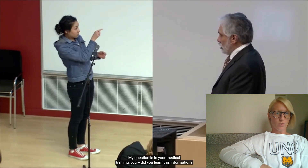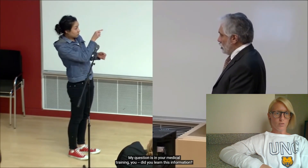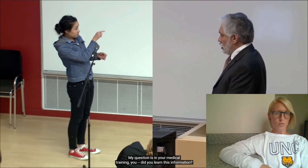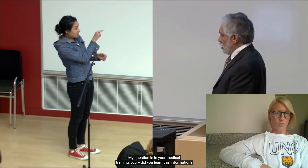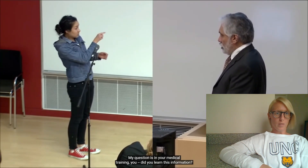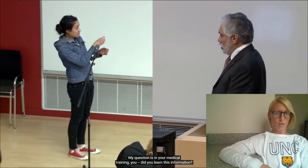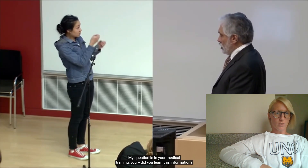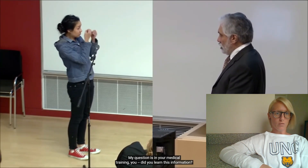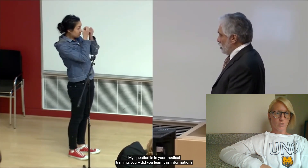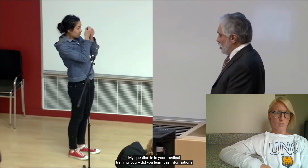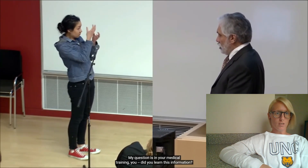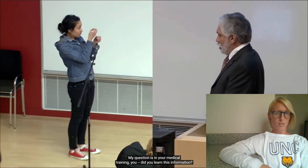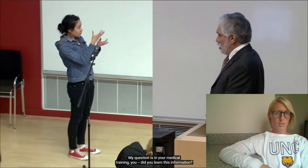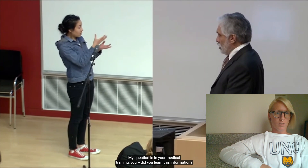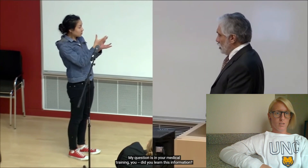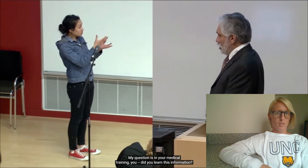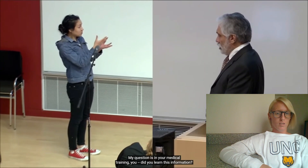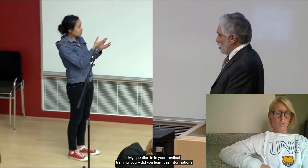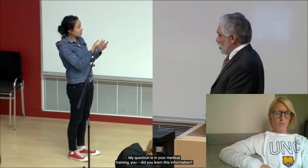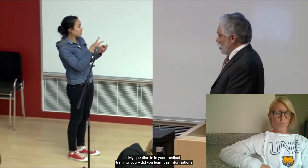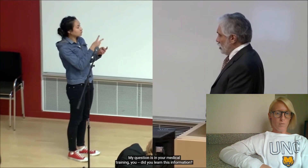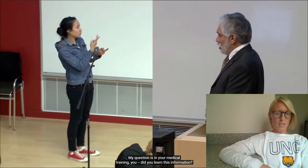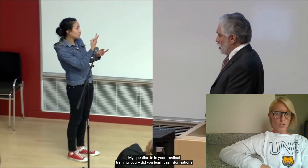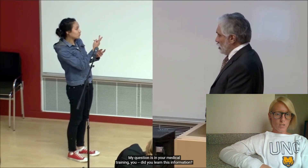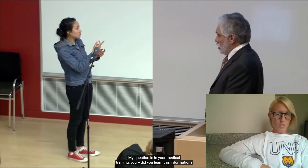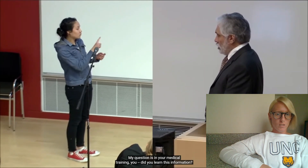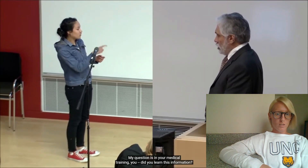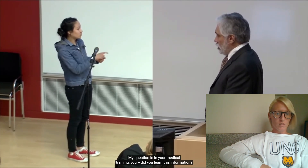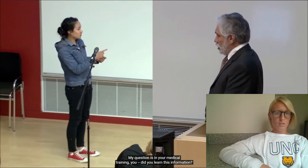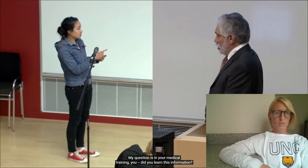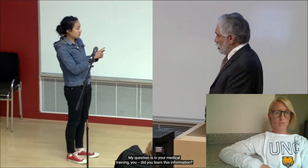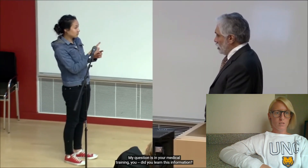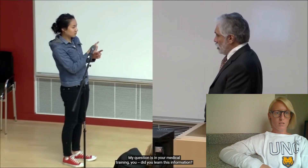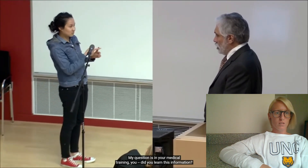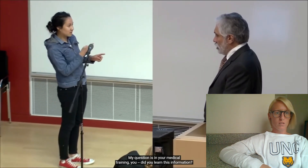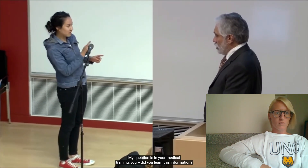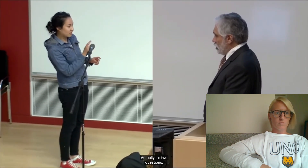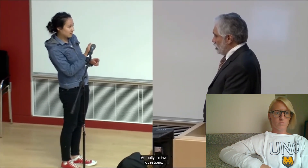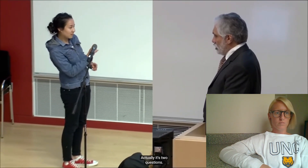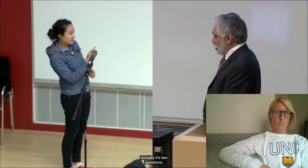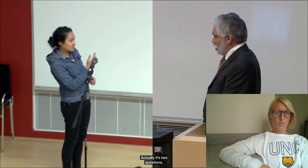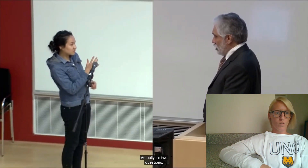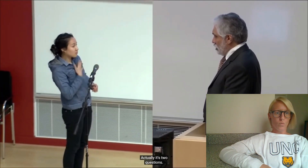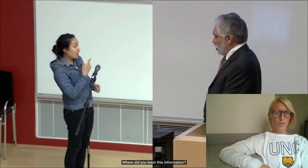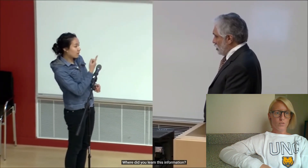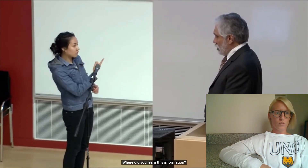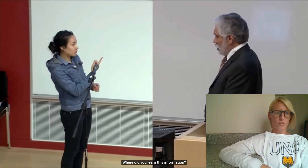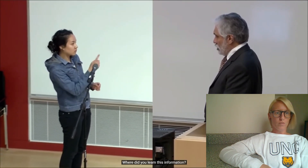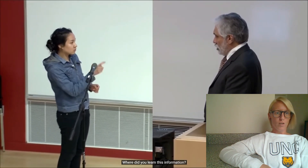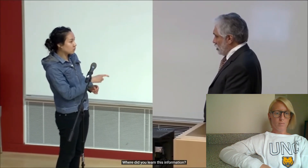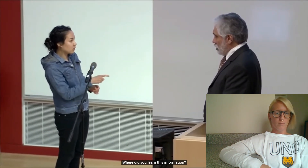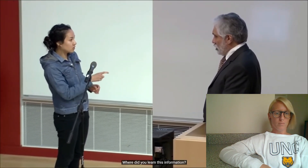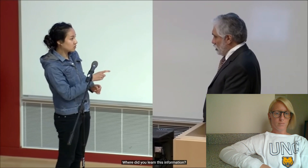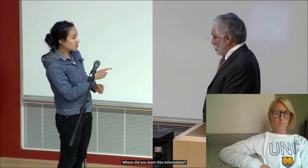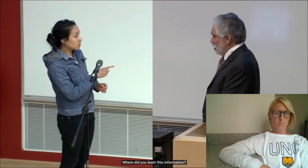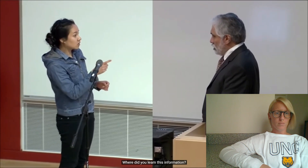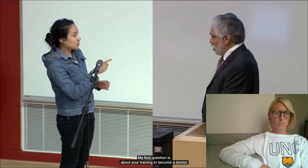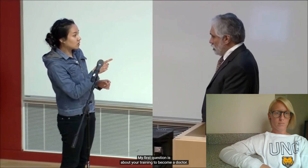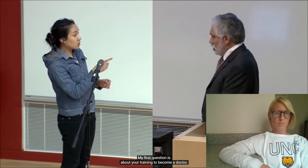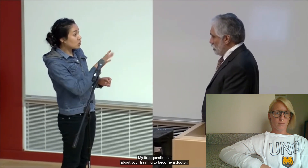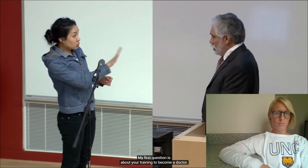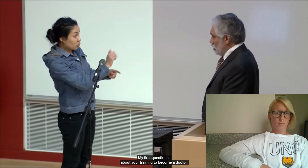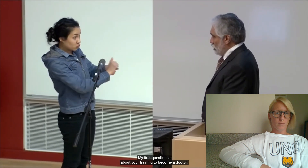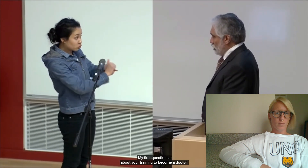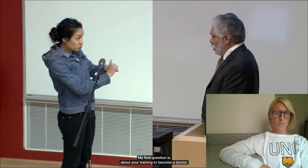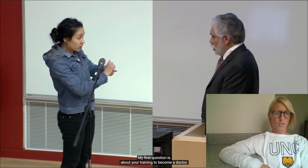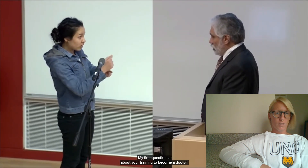doctoral work, did you about learn different this information? information? Actually, it's two questions. Where did you learn this information? My